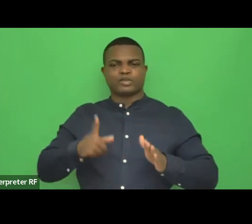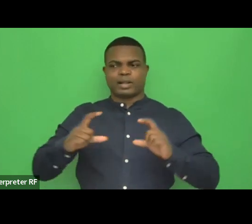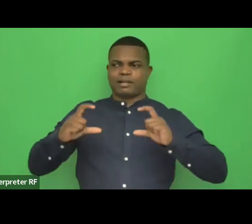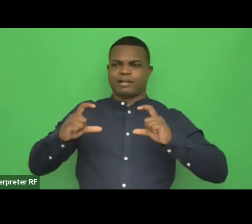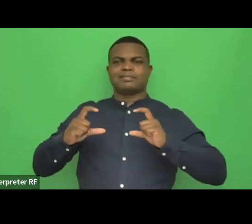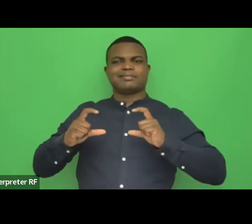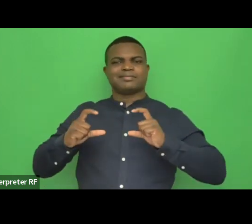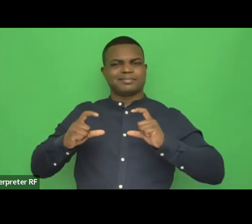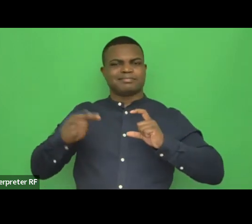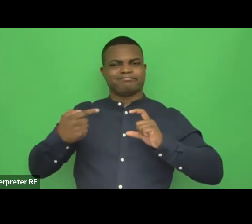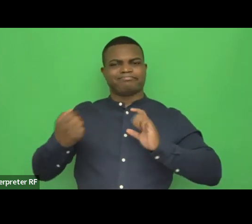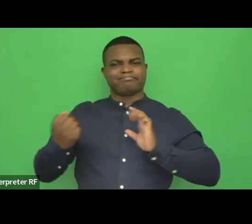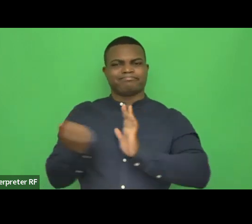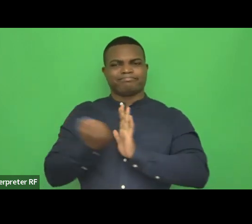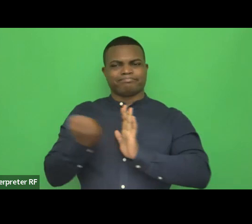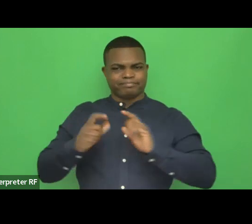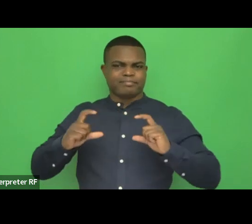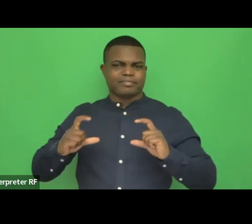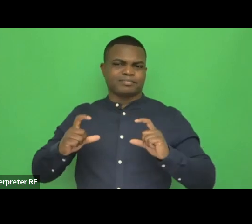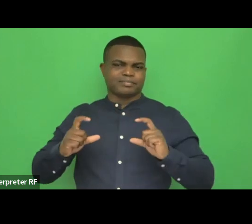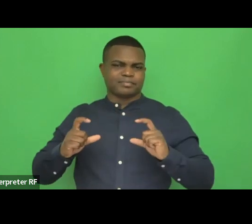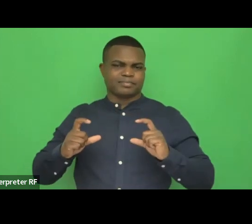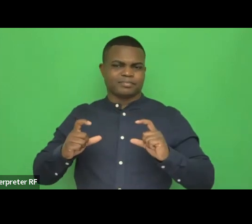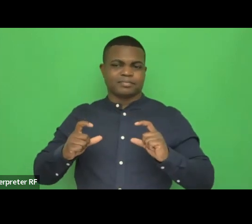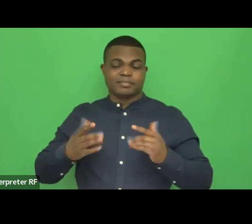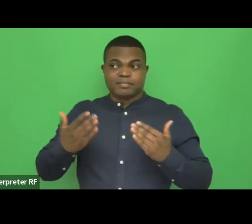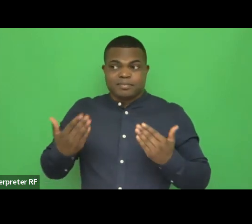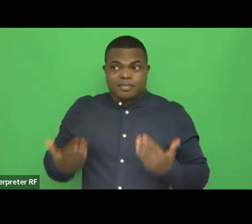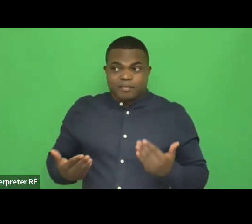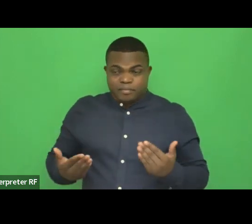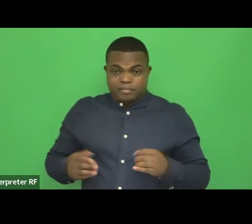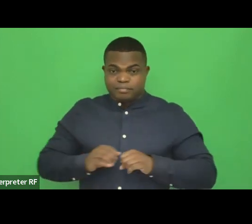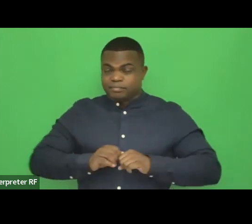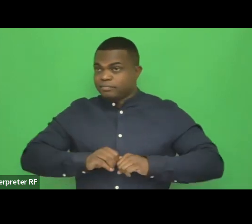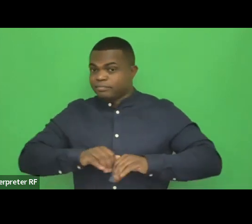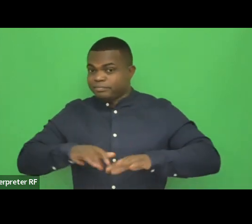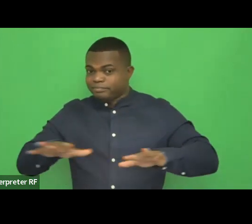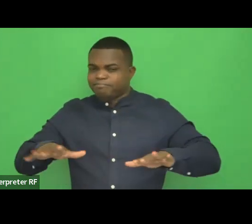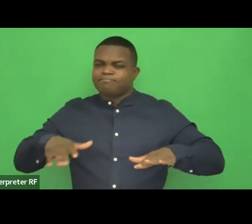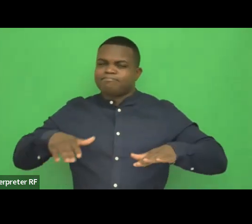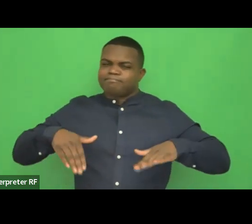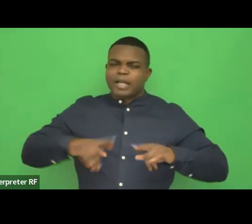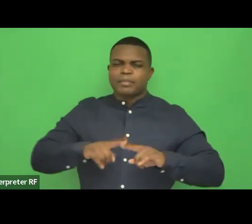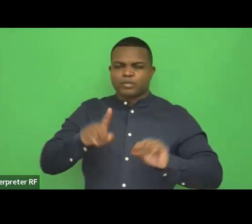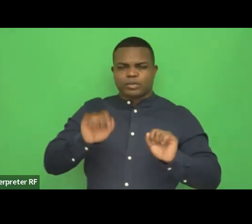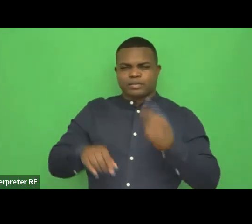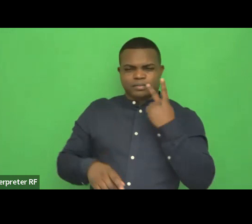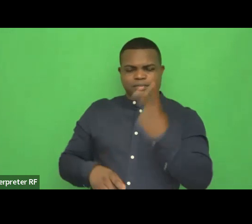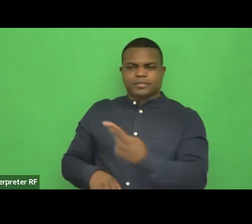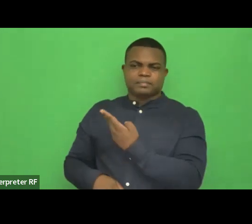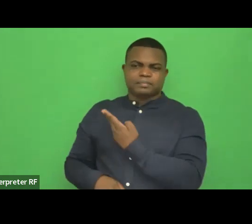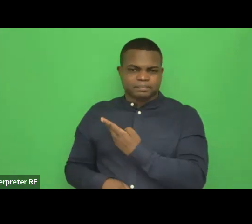see how, by being based on this non-proprietary, on these web technologies, accessibility flows right through